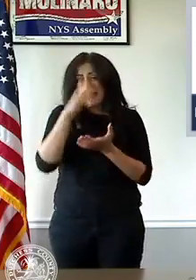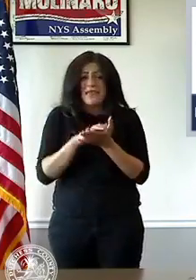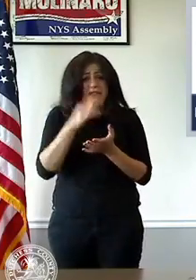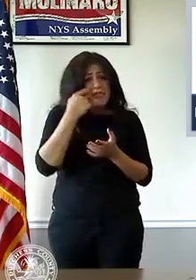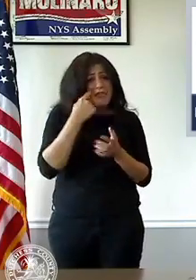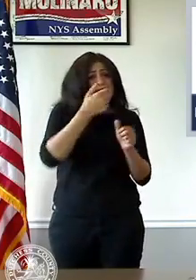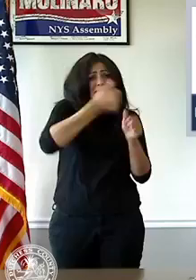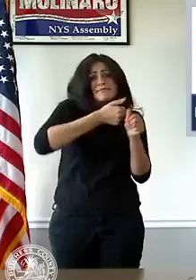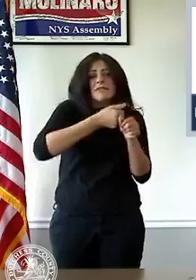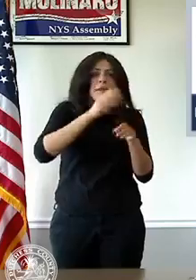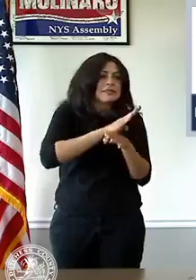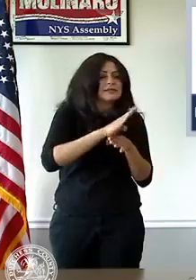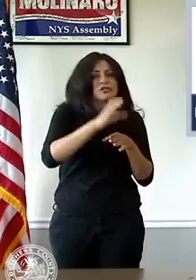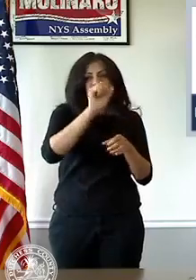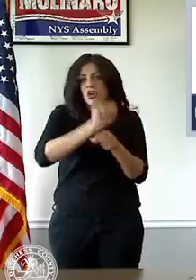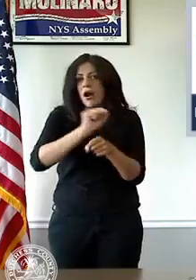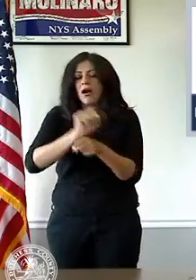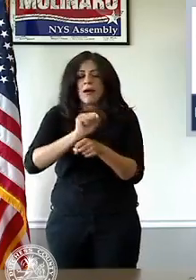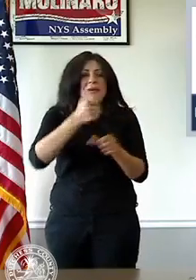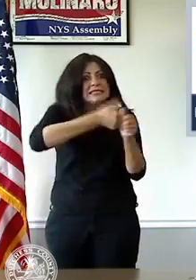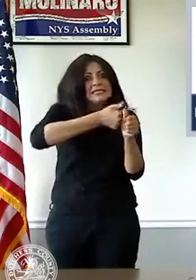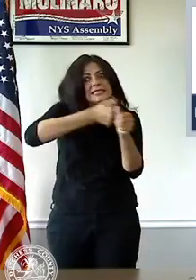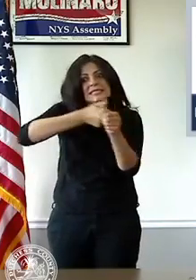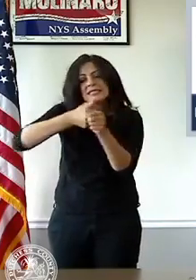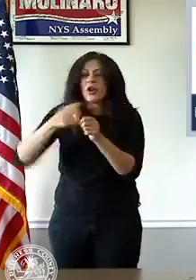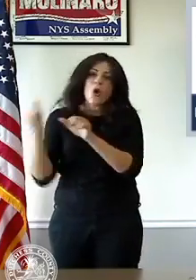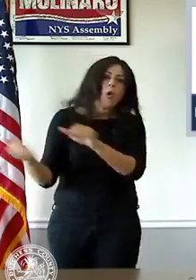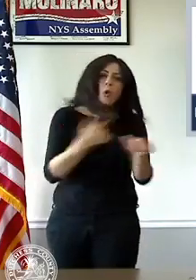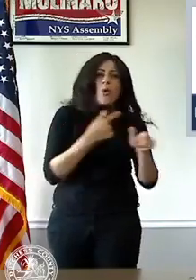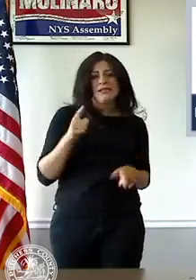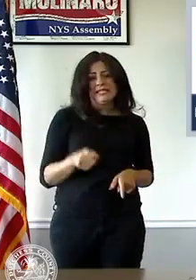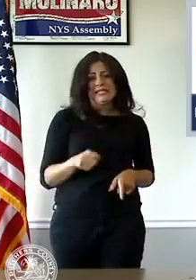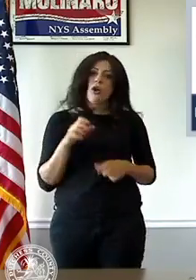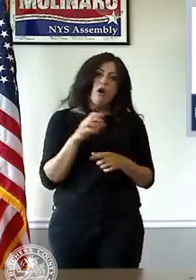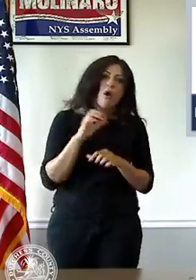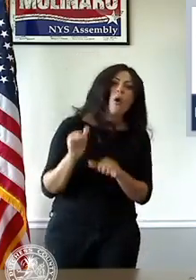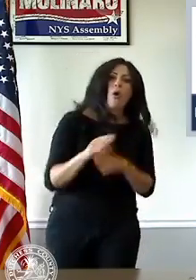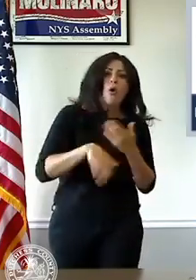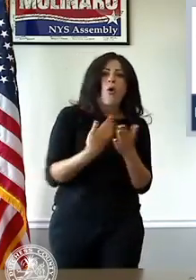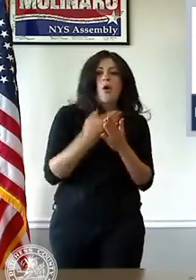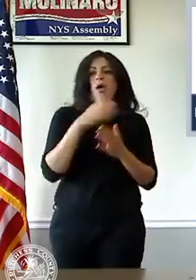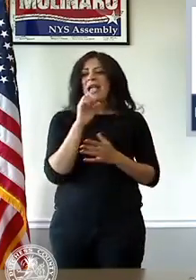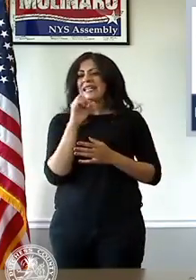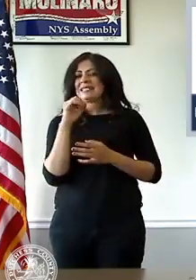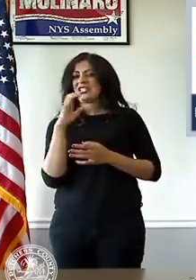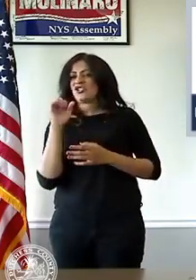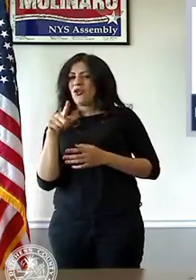every business and every opportunity is essential. I think that we should be saying what's open and what's not.